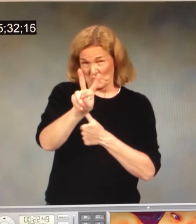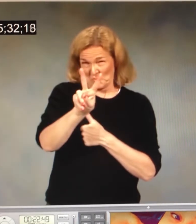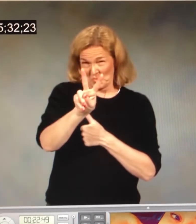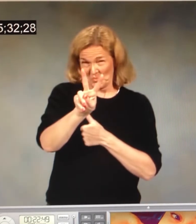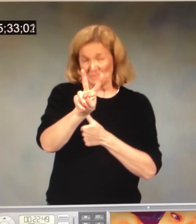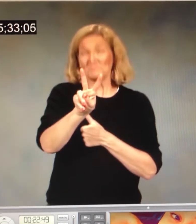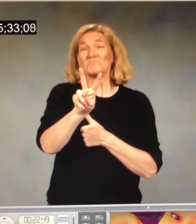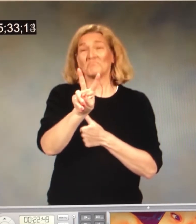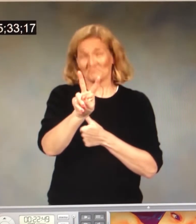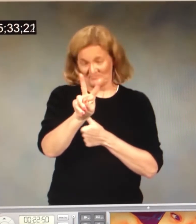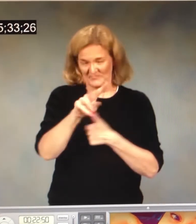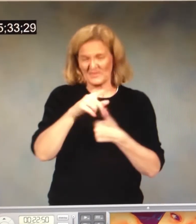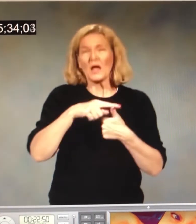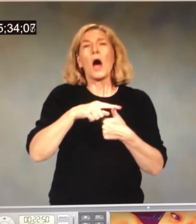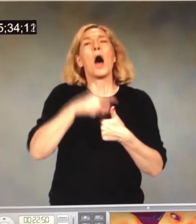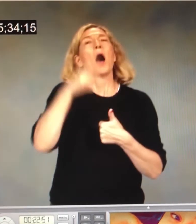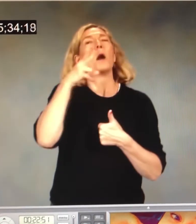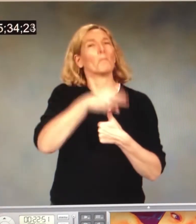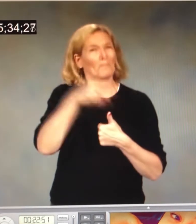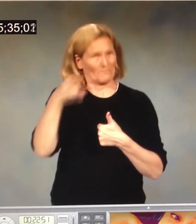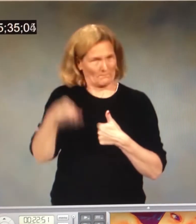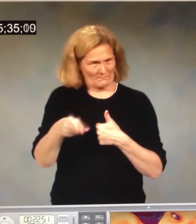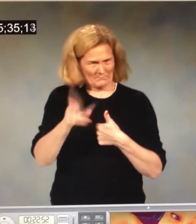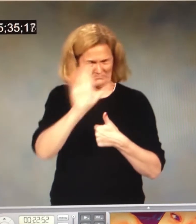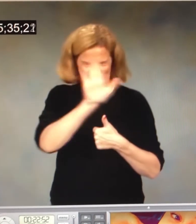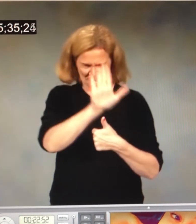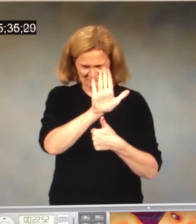So my first baby was born in 1992.